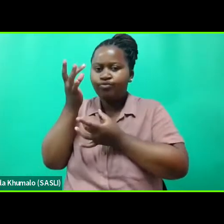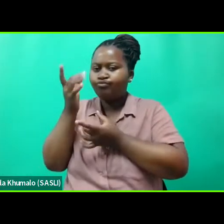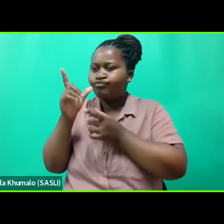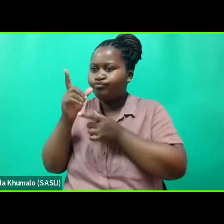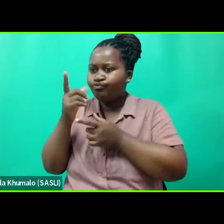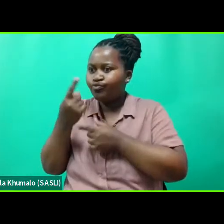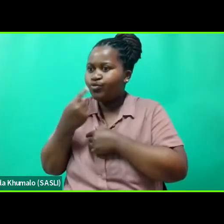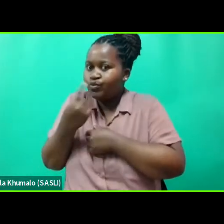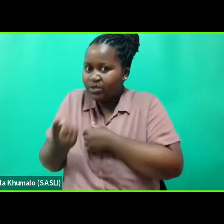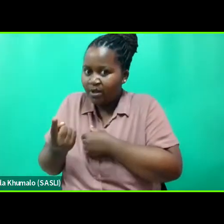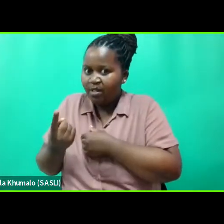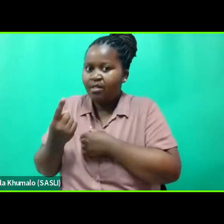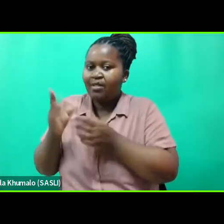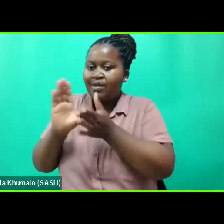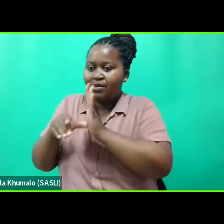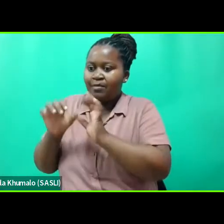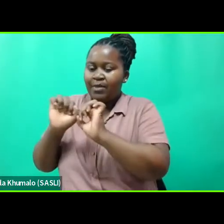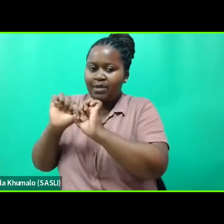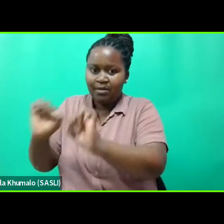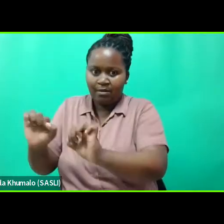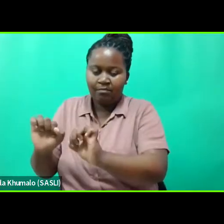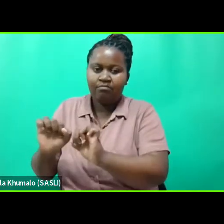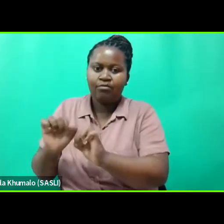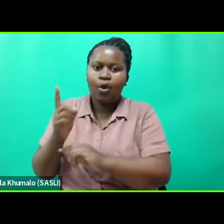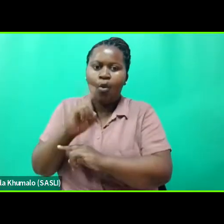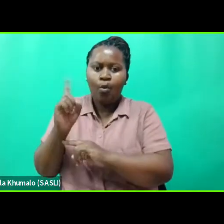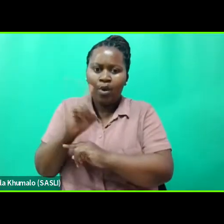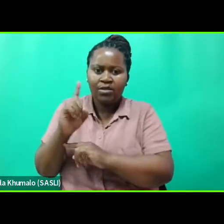of accommodations were originally offered?